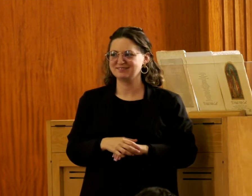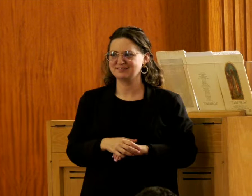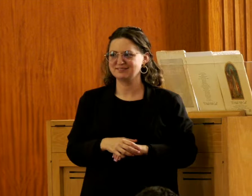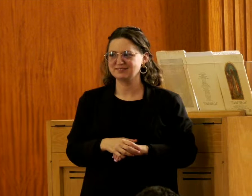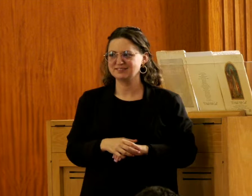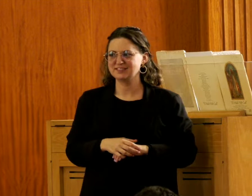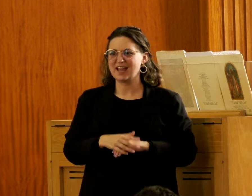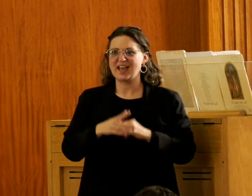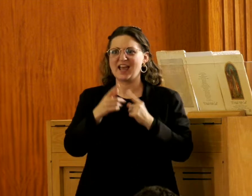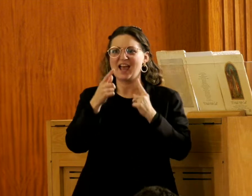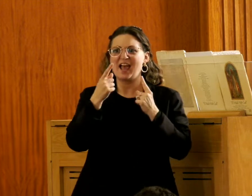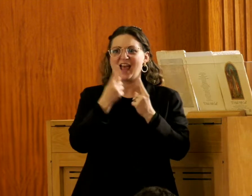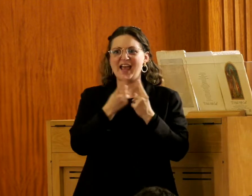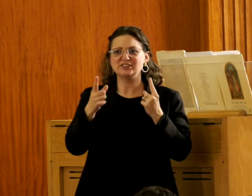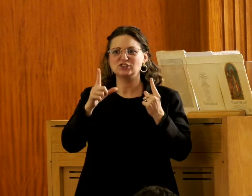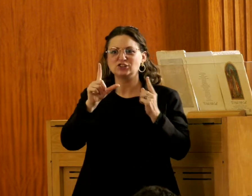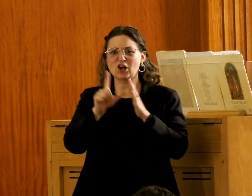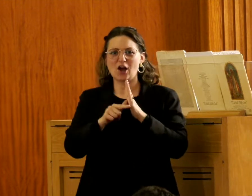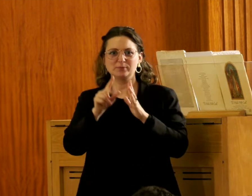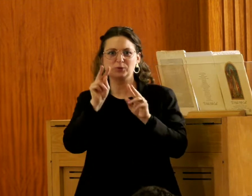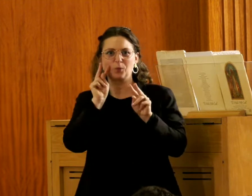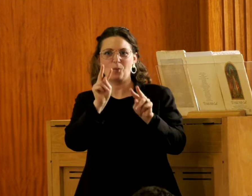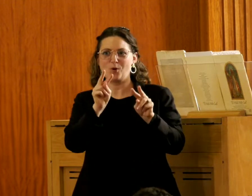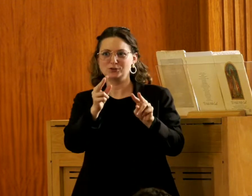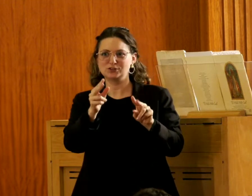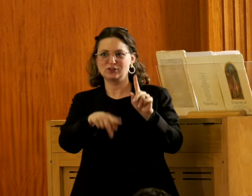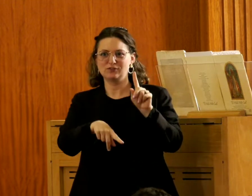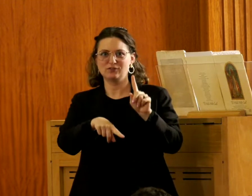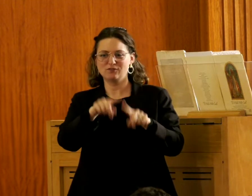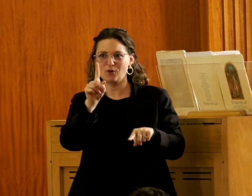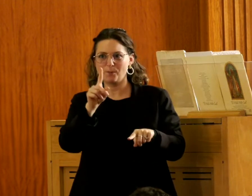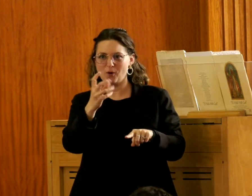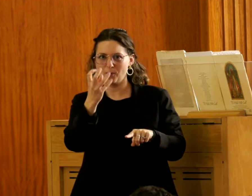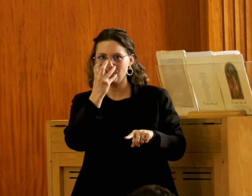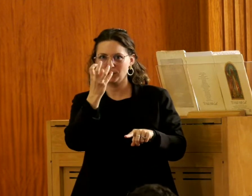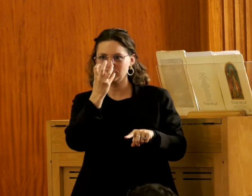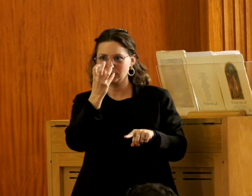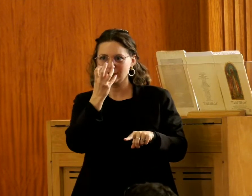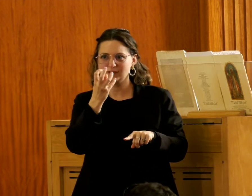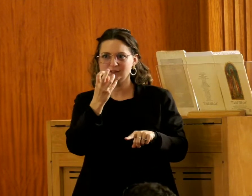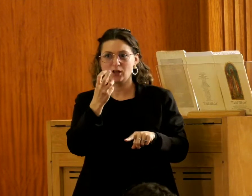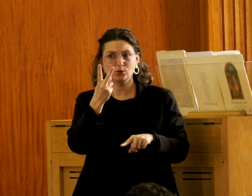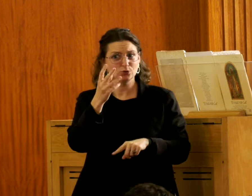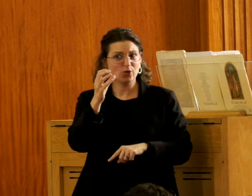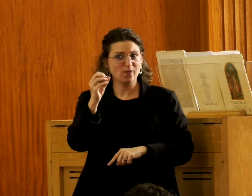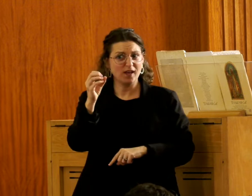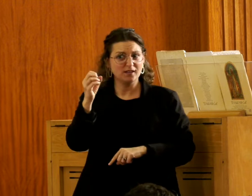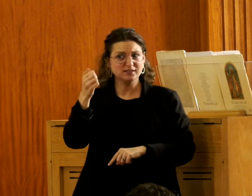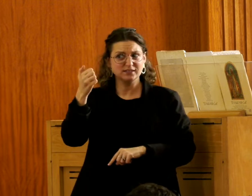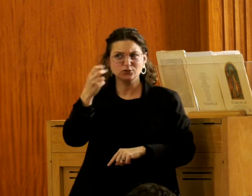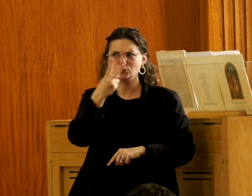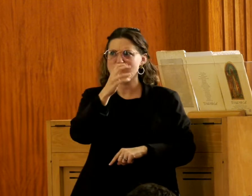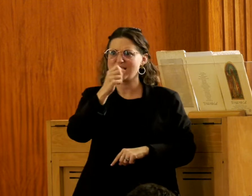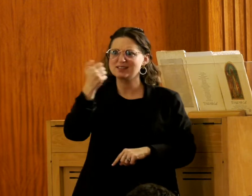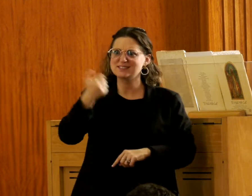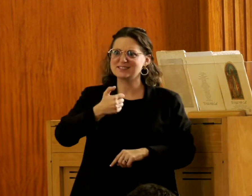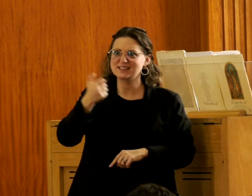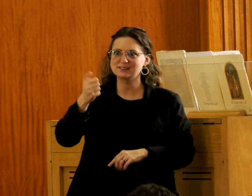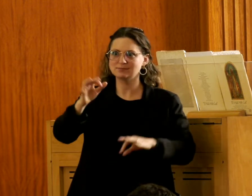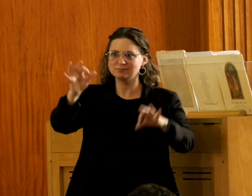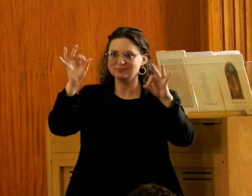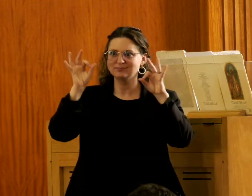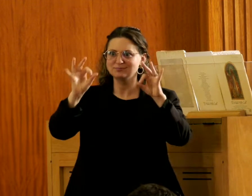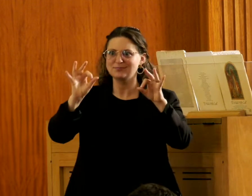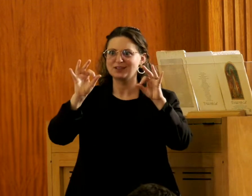and every game. You can imagine the joy that the Bulldogs' 2016 fairy tale season